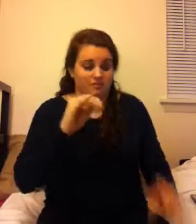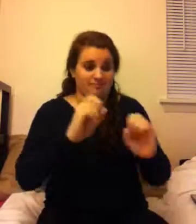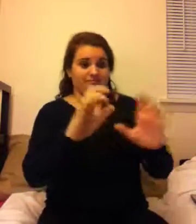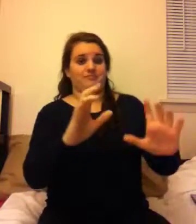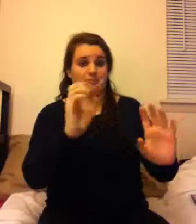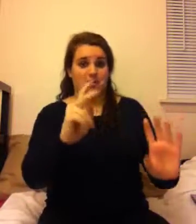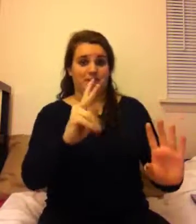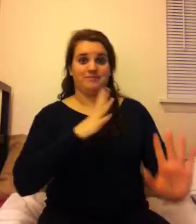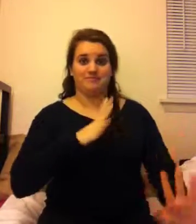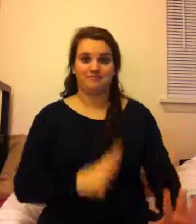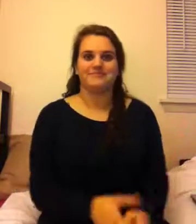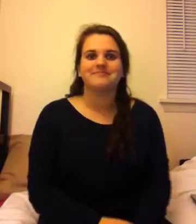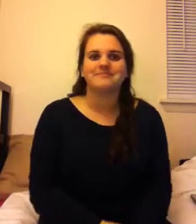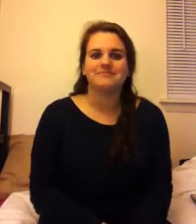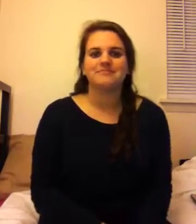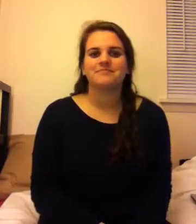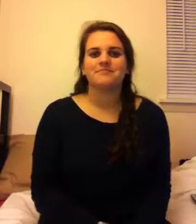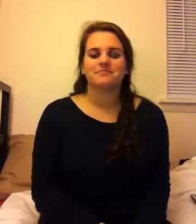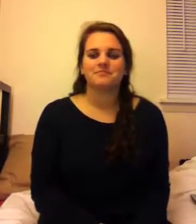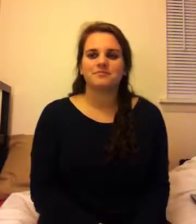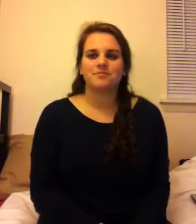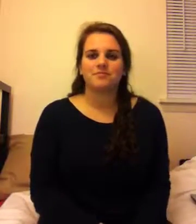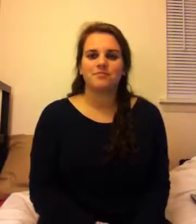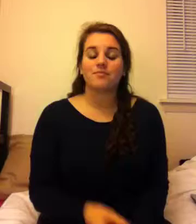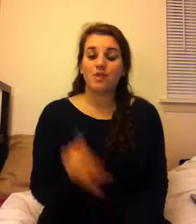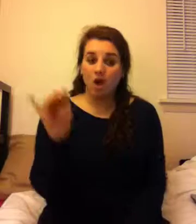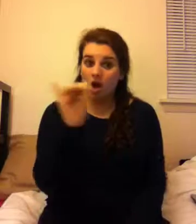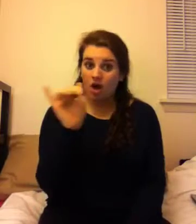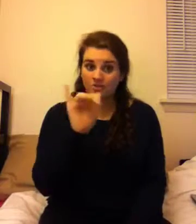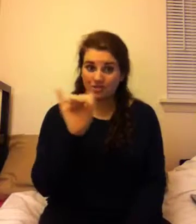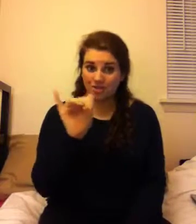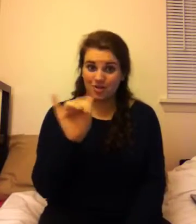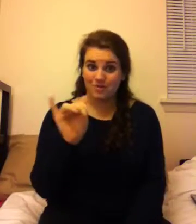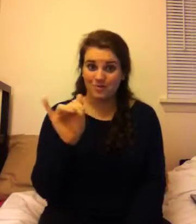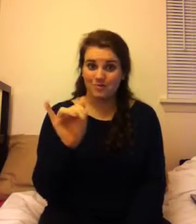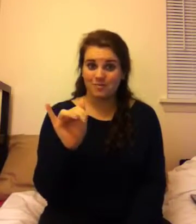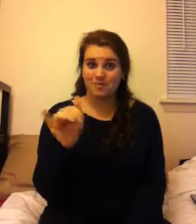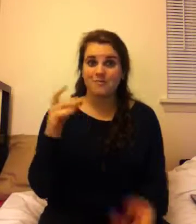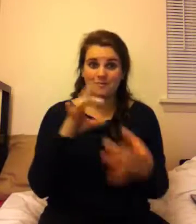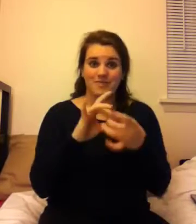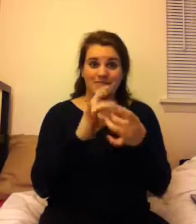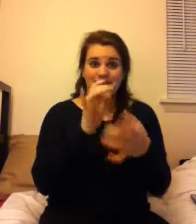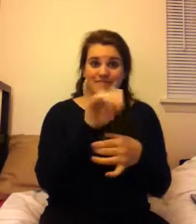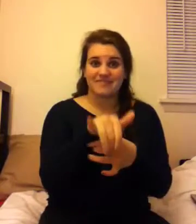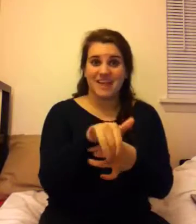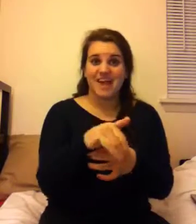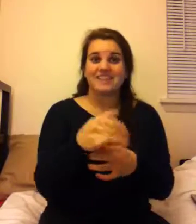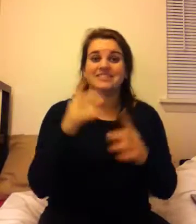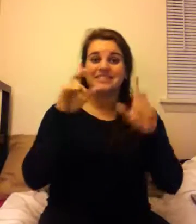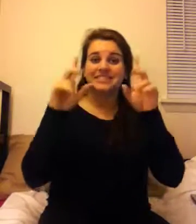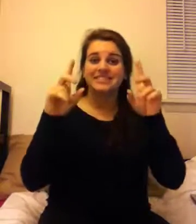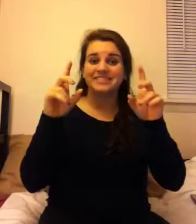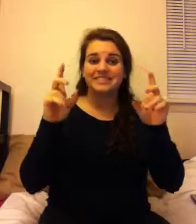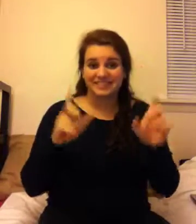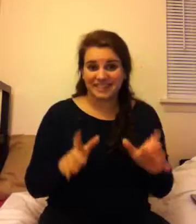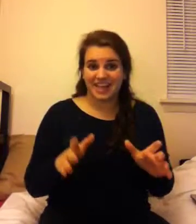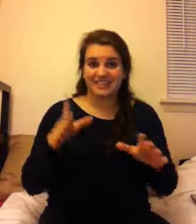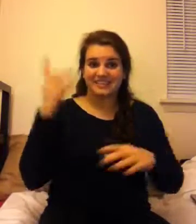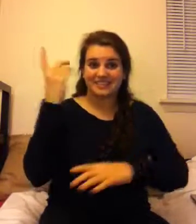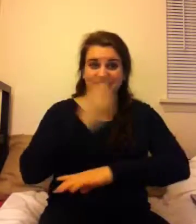Also, test dates. You may want to put a huge bubble around it and arrows pointing to it in every direction, just